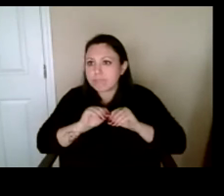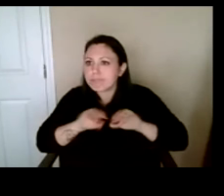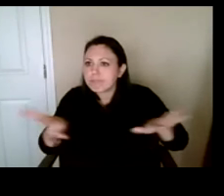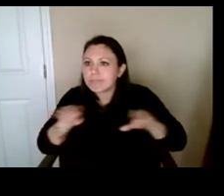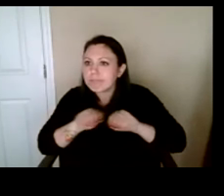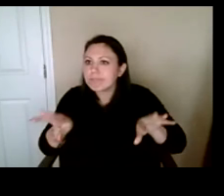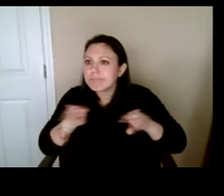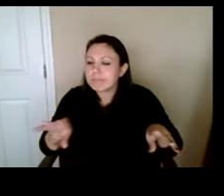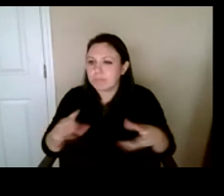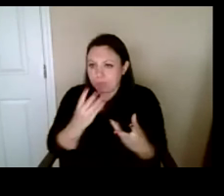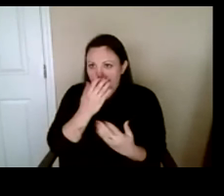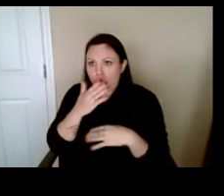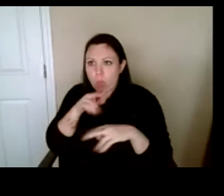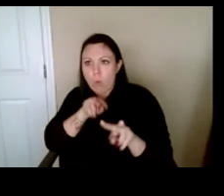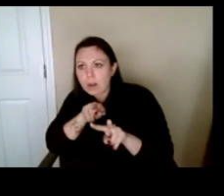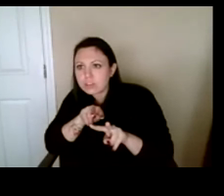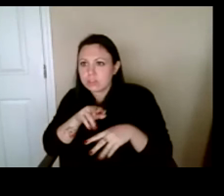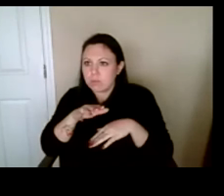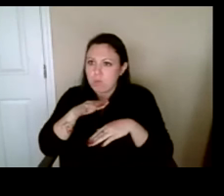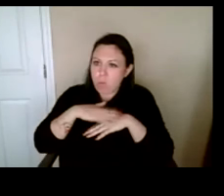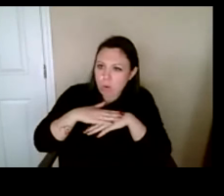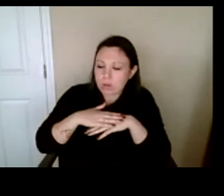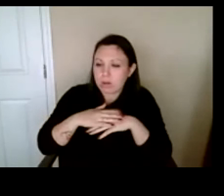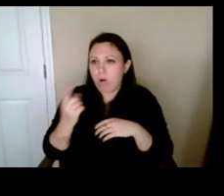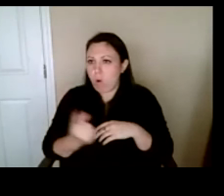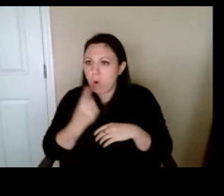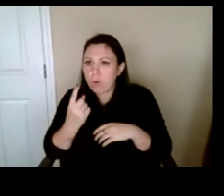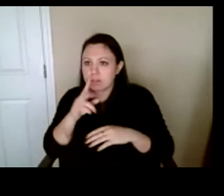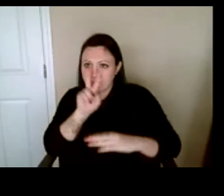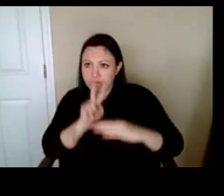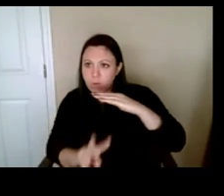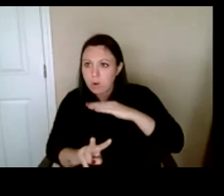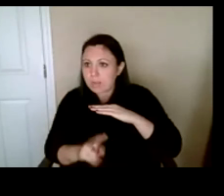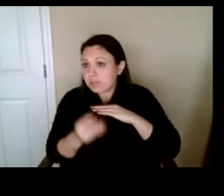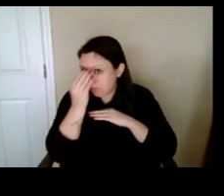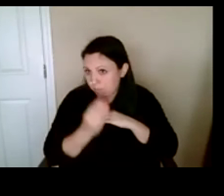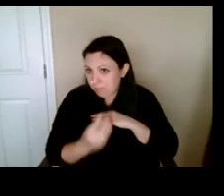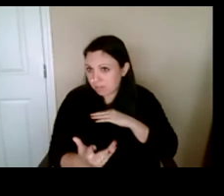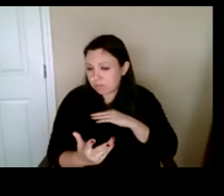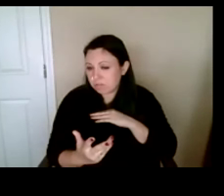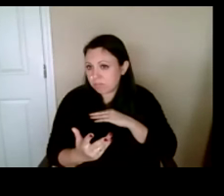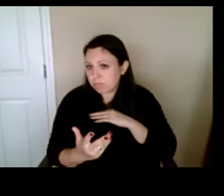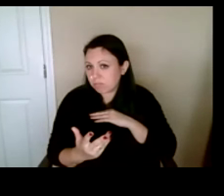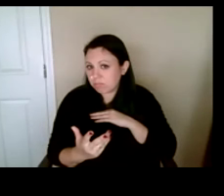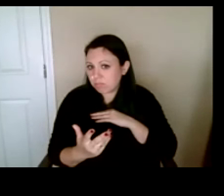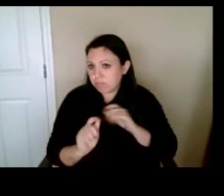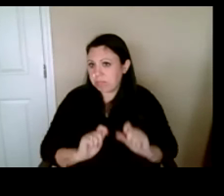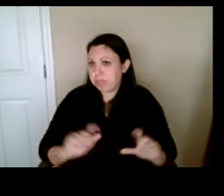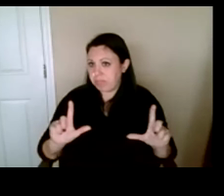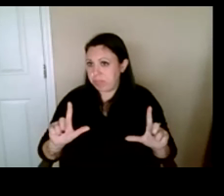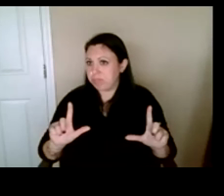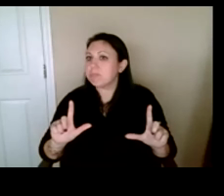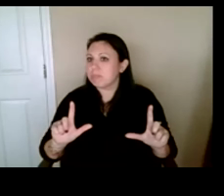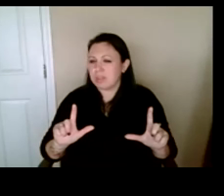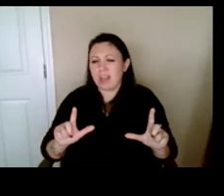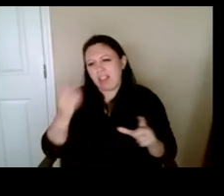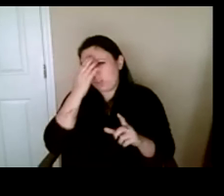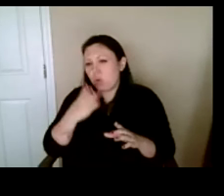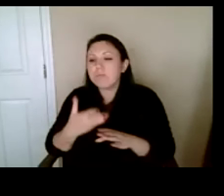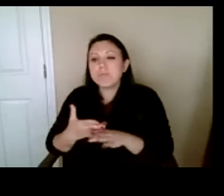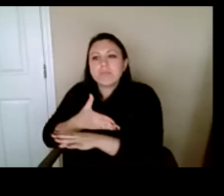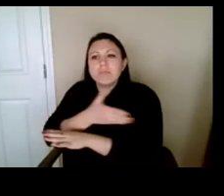warning information, but there'll always be forecast information provided and letting you know days in advance of